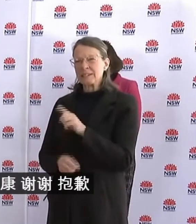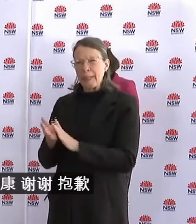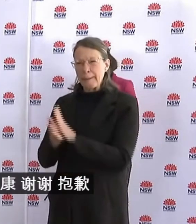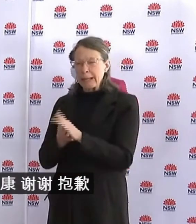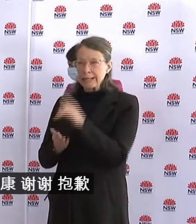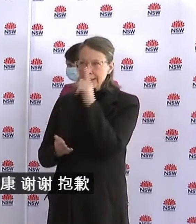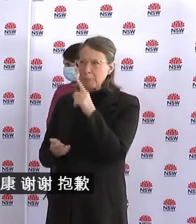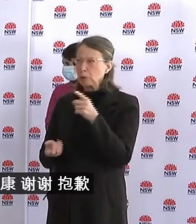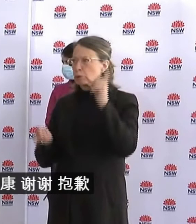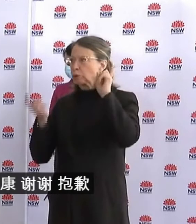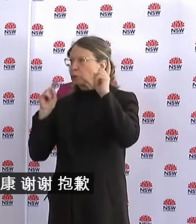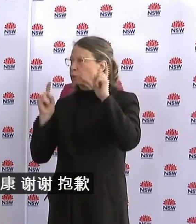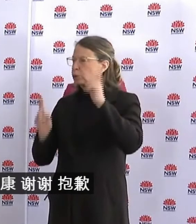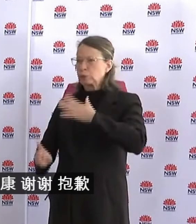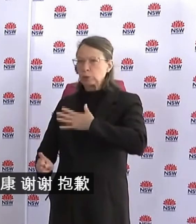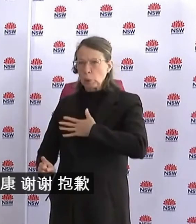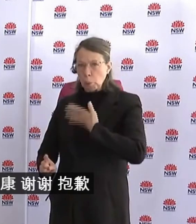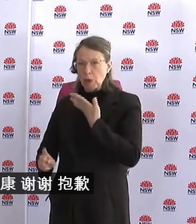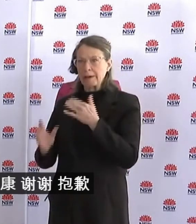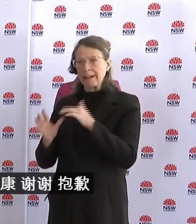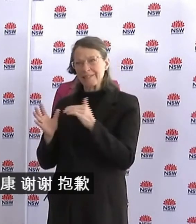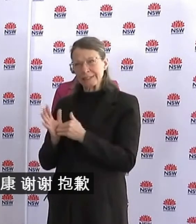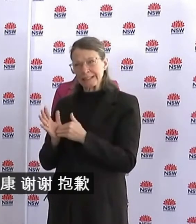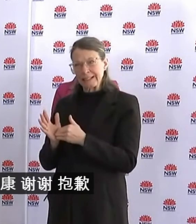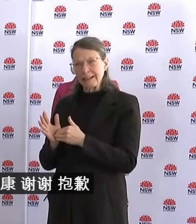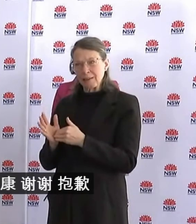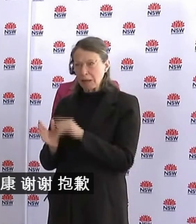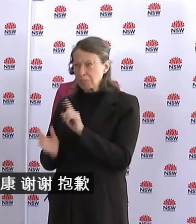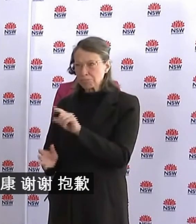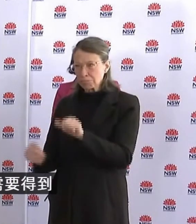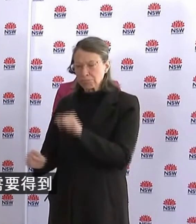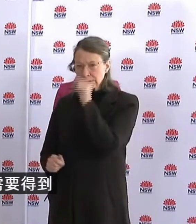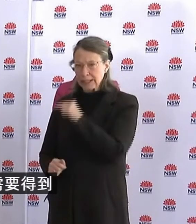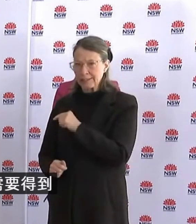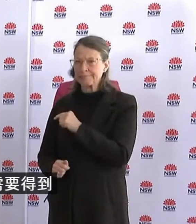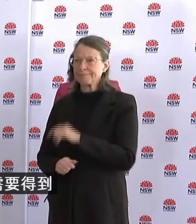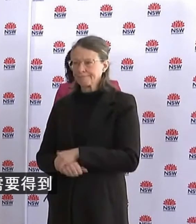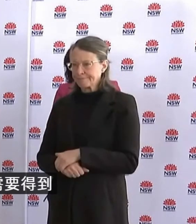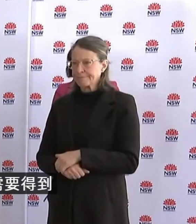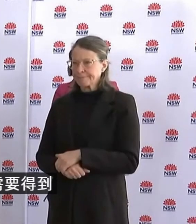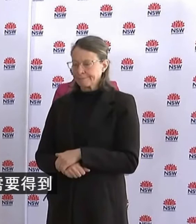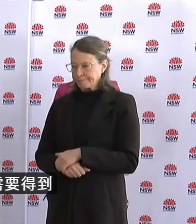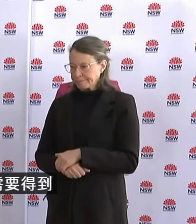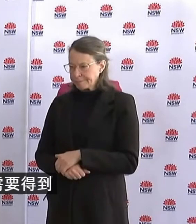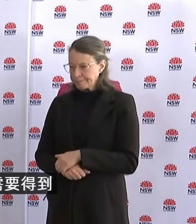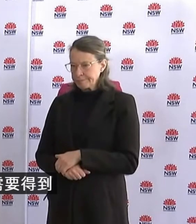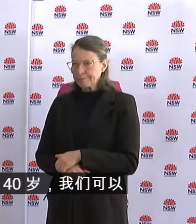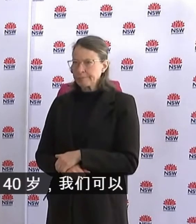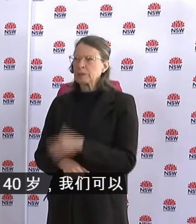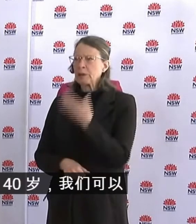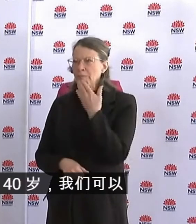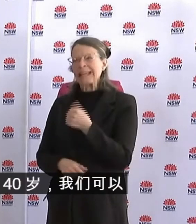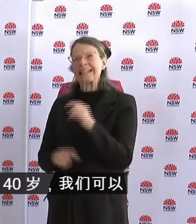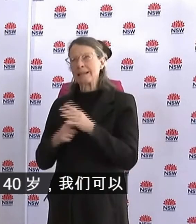people very hesitant to go and take the AstraZeneca. Sorry. So the short answer here is you need